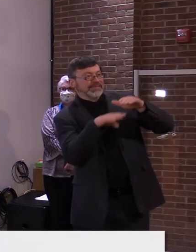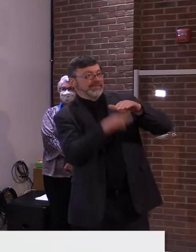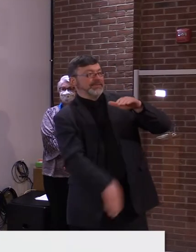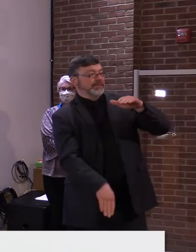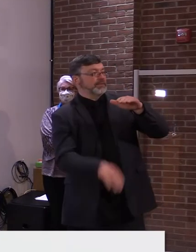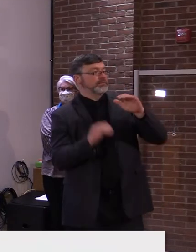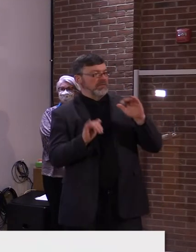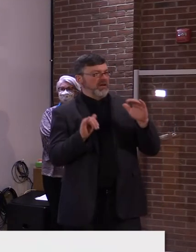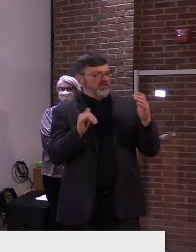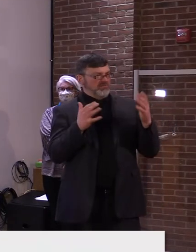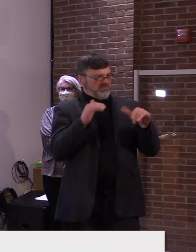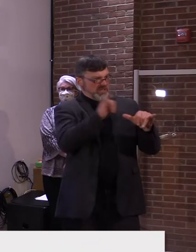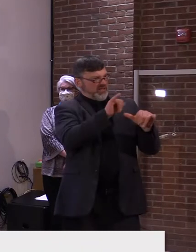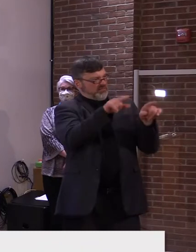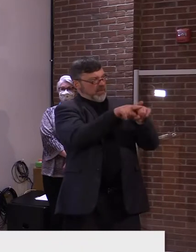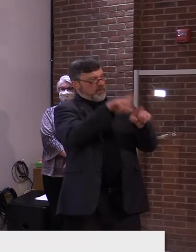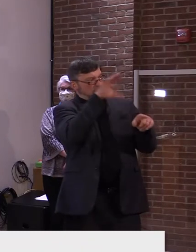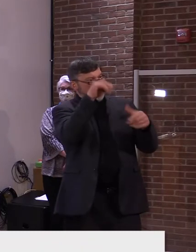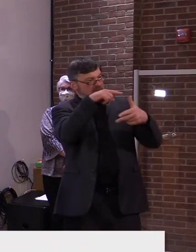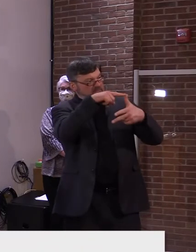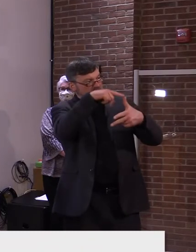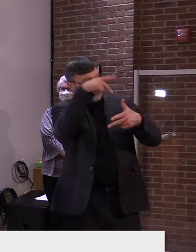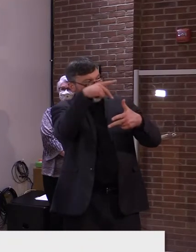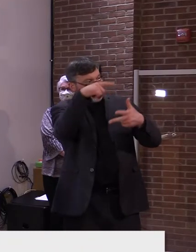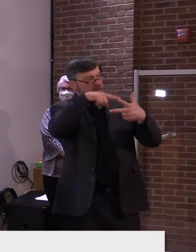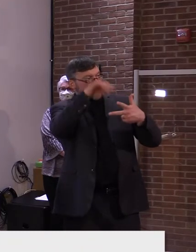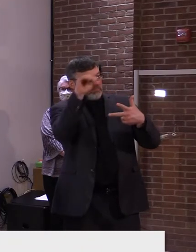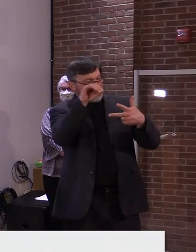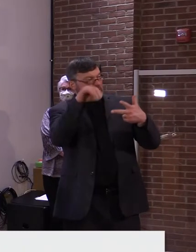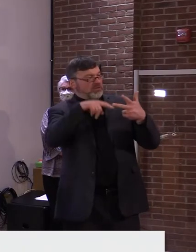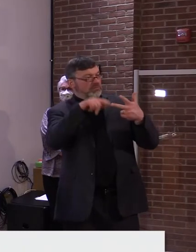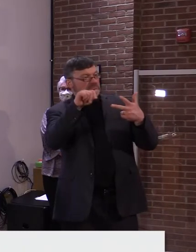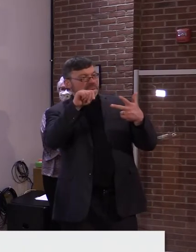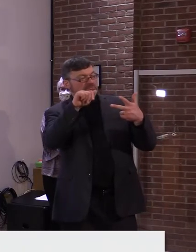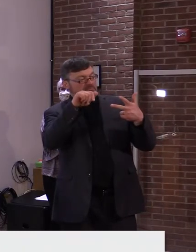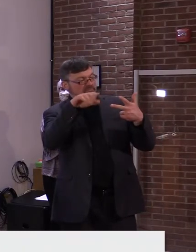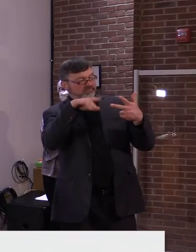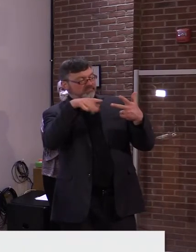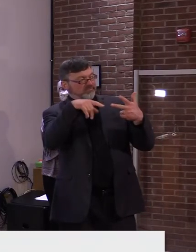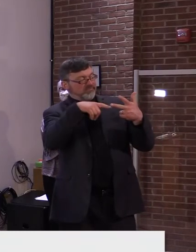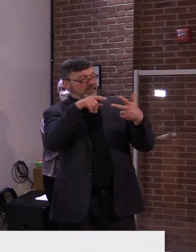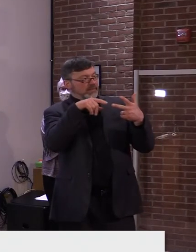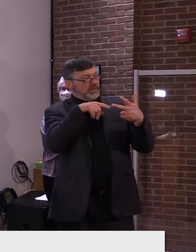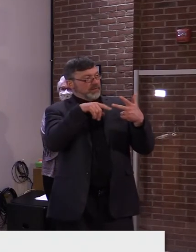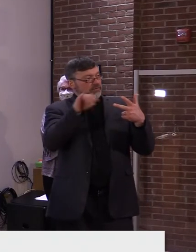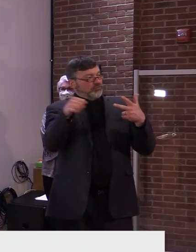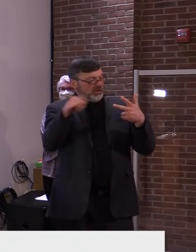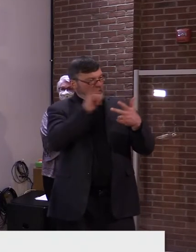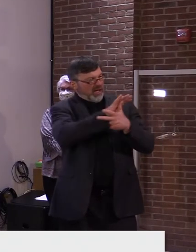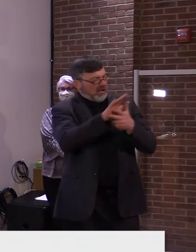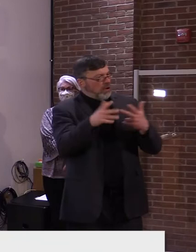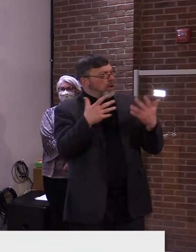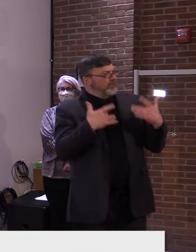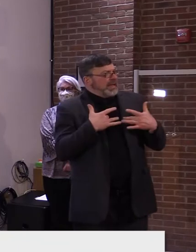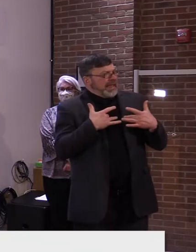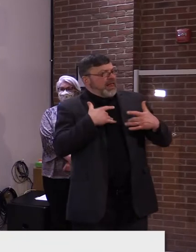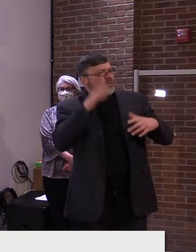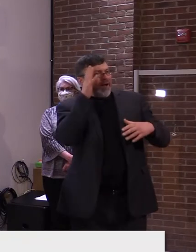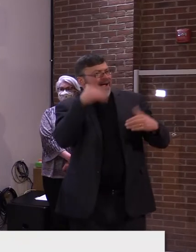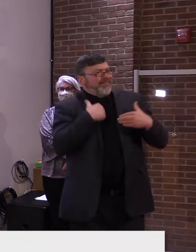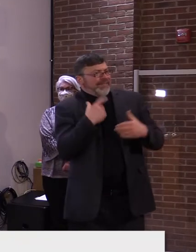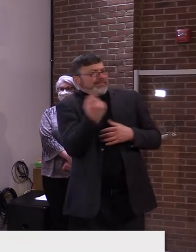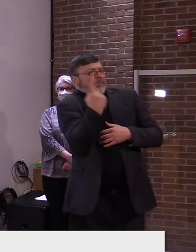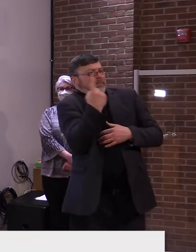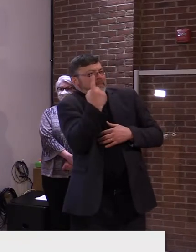well. But I don't want people to, again, focus inordinately on herd immunity or community